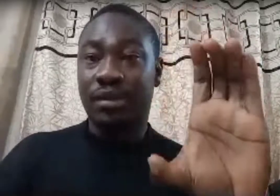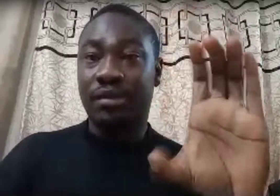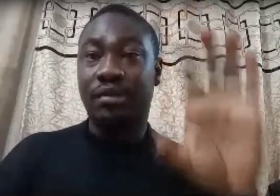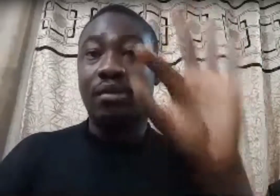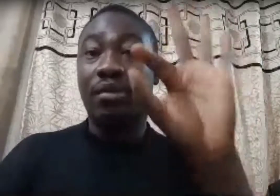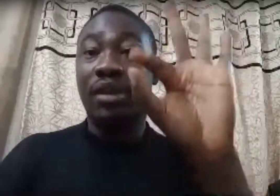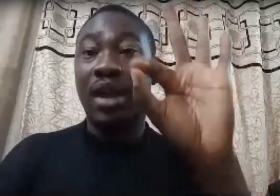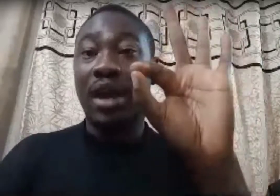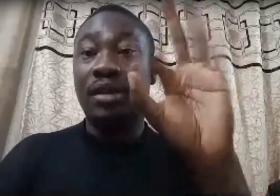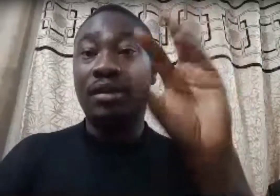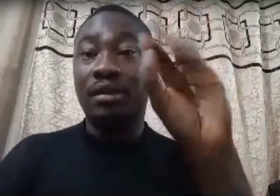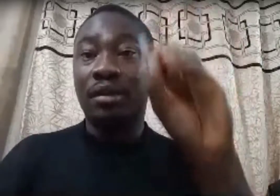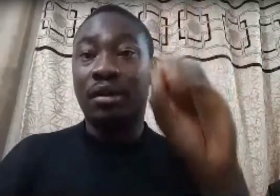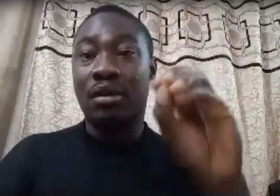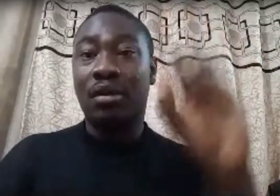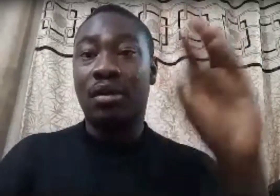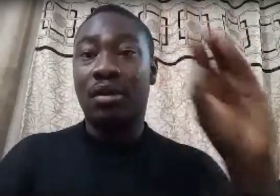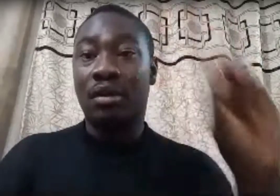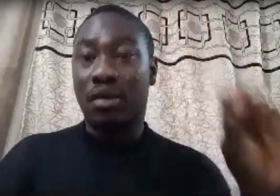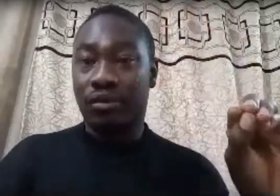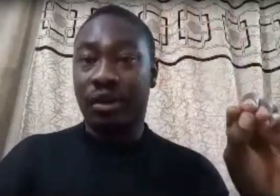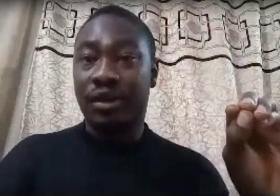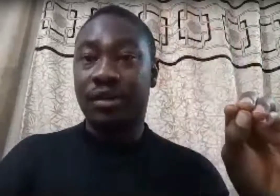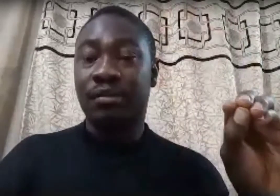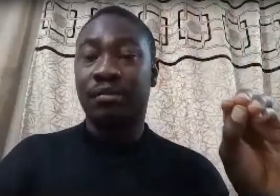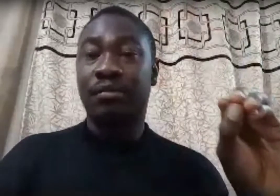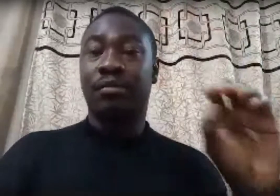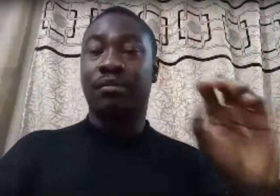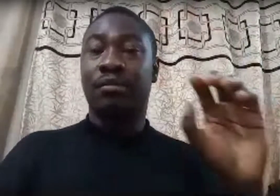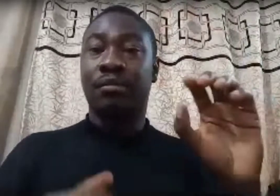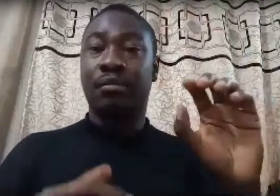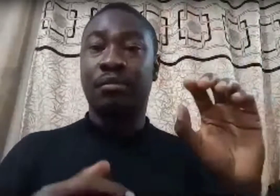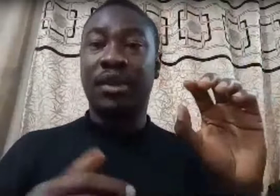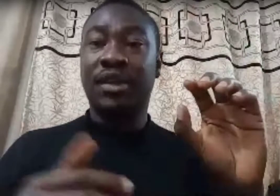900. Be extinct with your sign. You see the way I'm doing it?